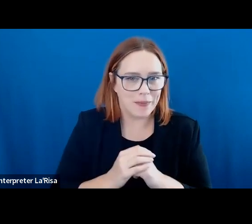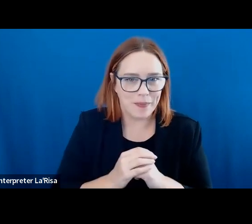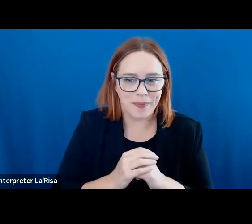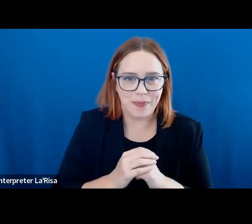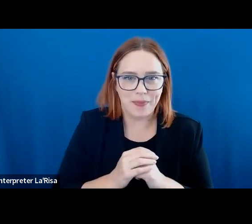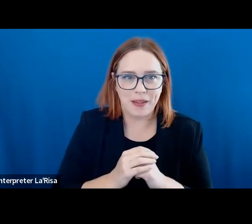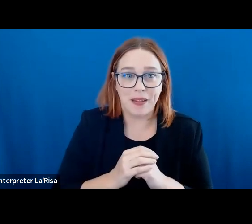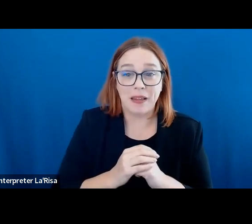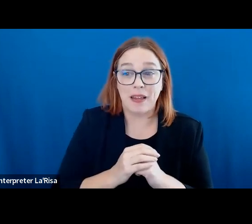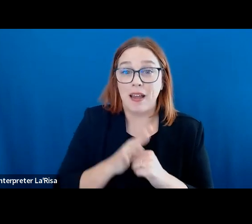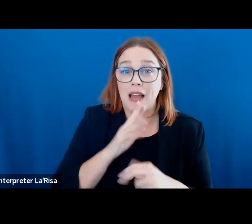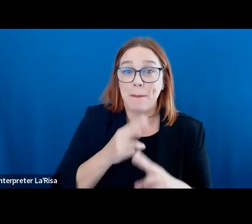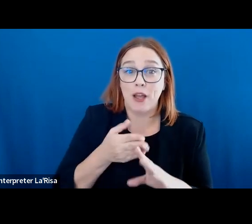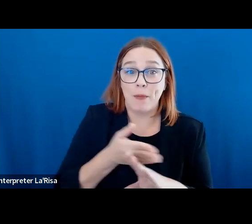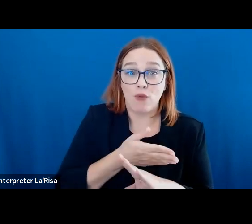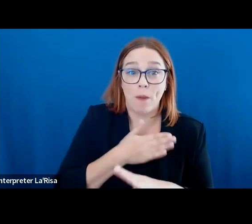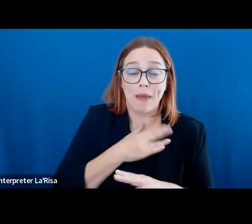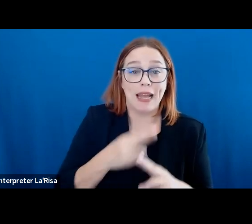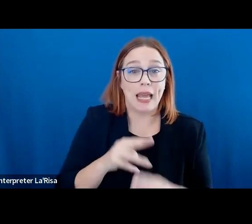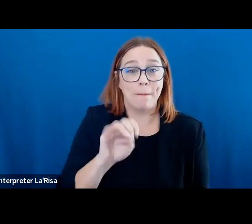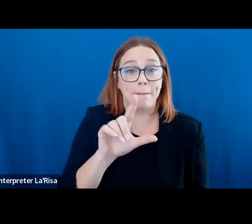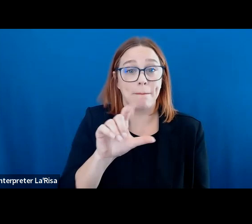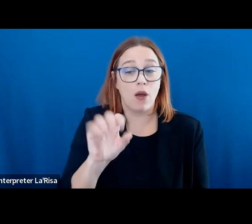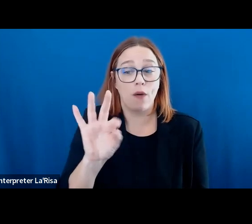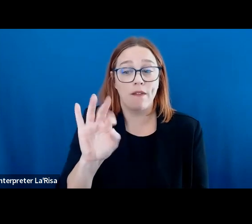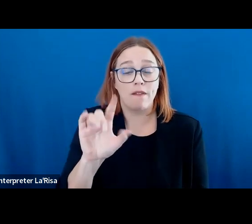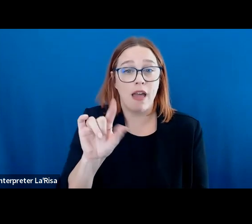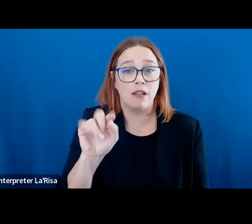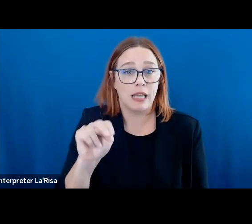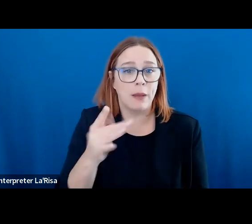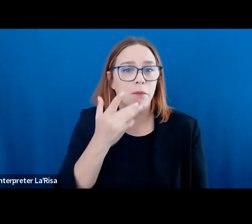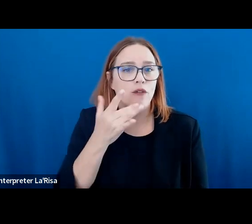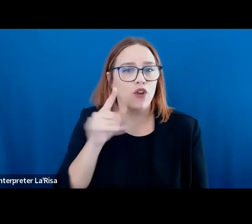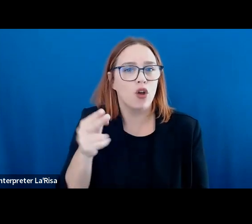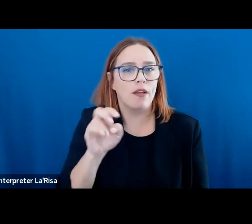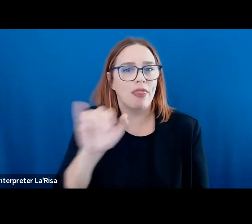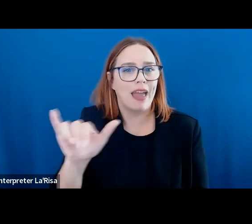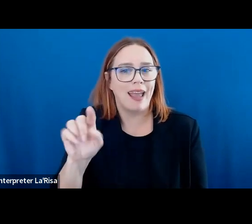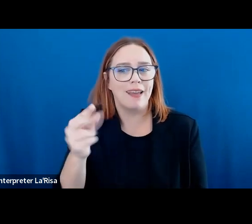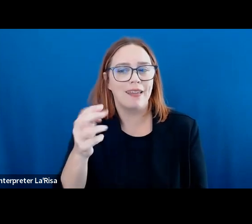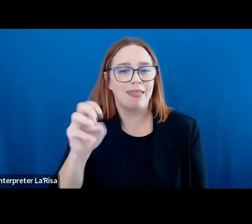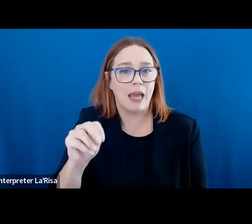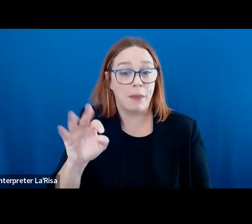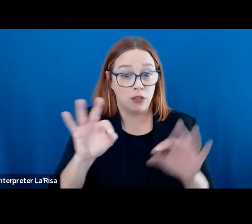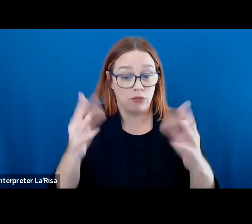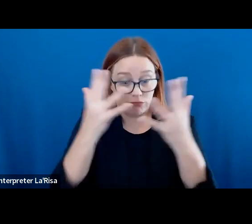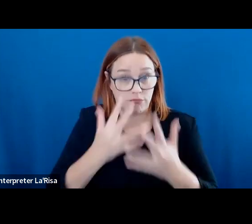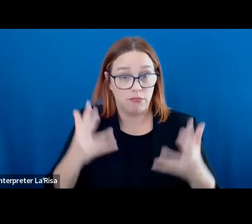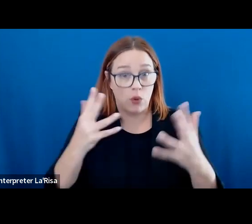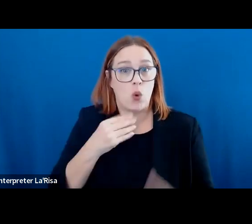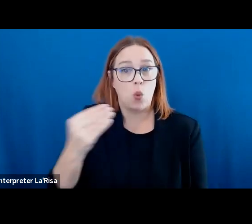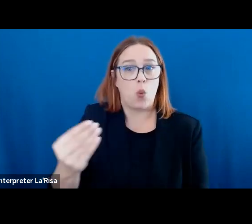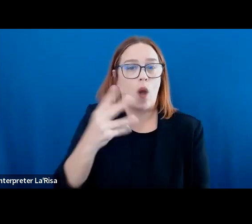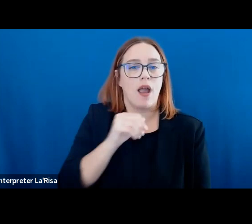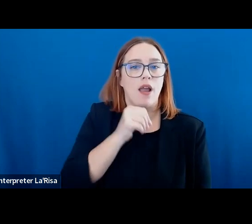earlier, my name is Mel Felton. I use they, them pronouns. As a description, I am a white,